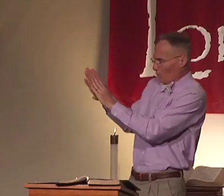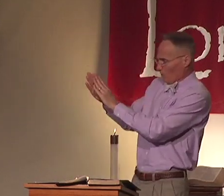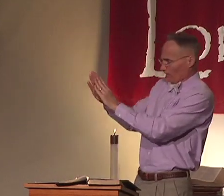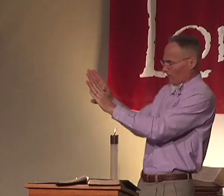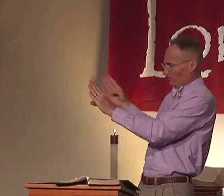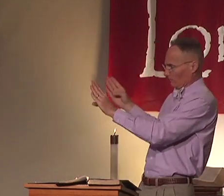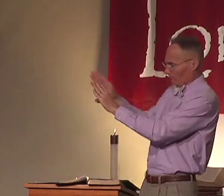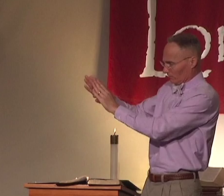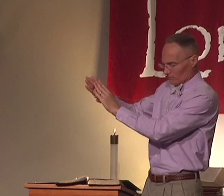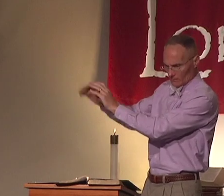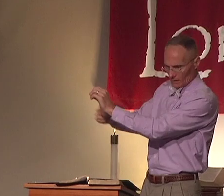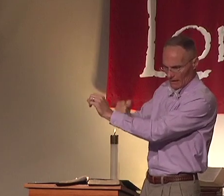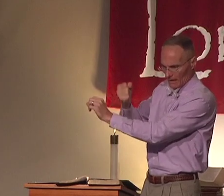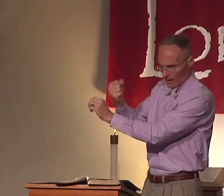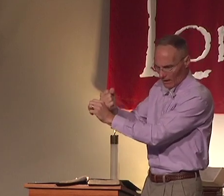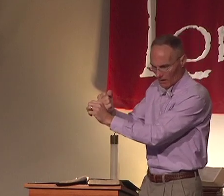Even though the door was locked,